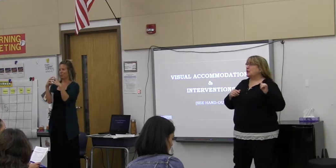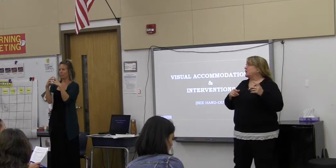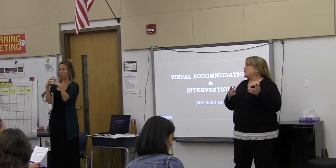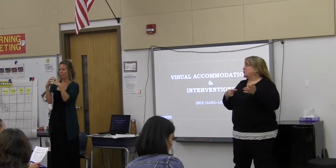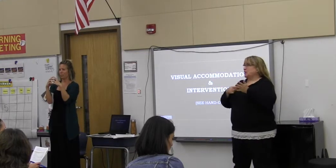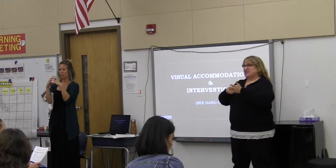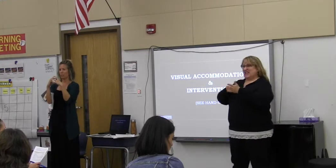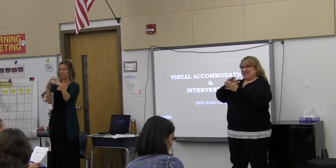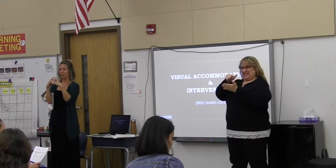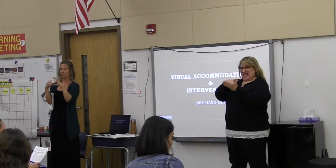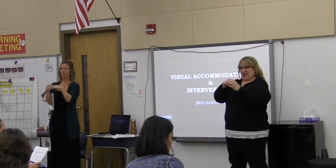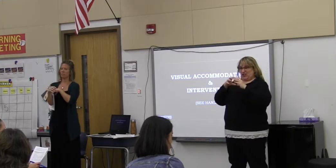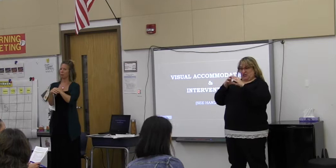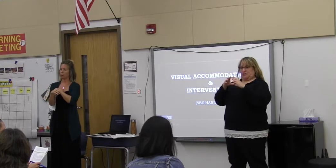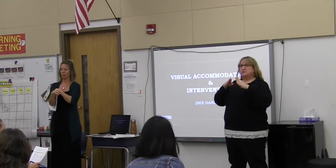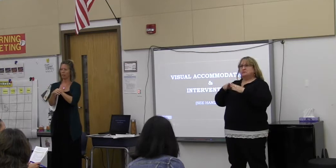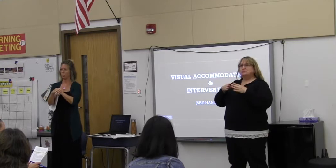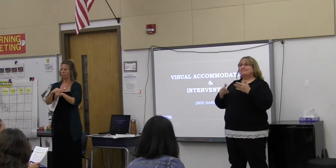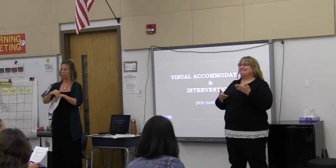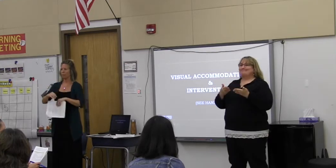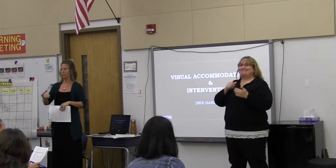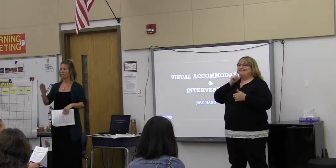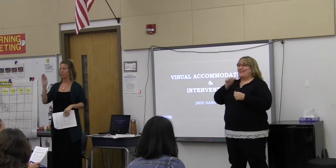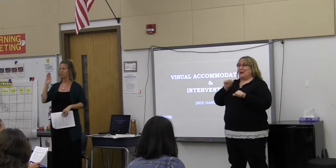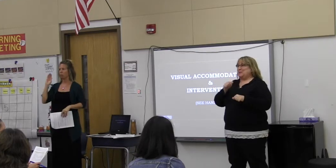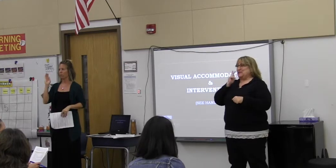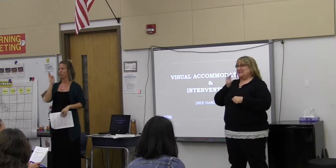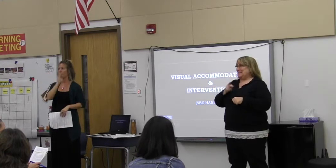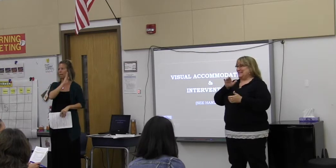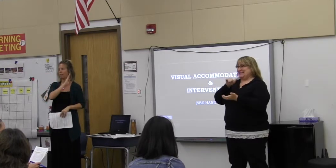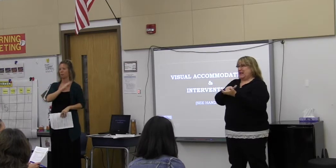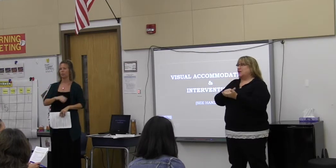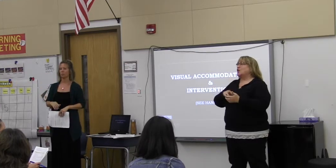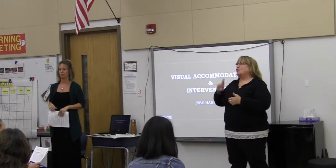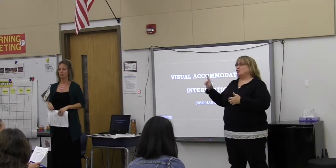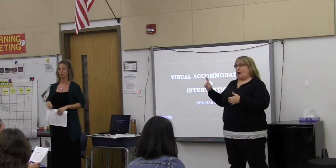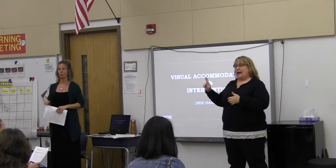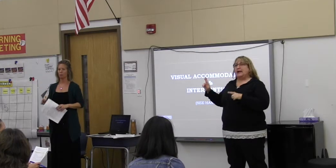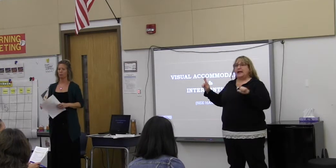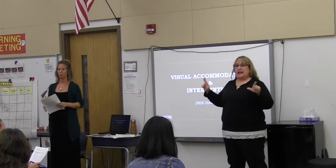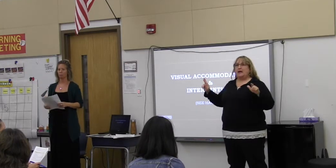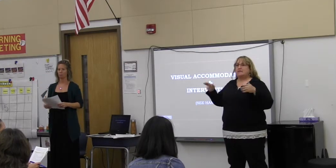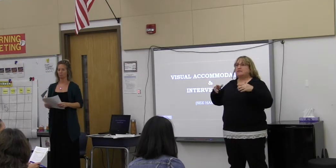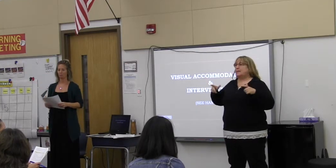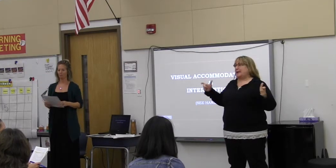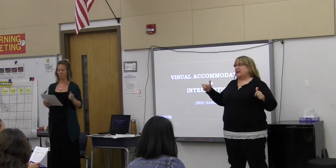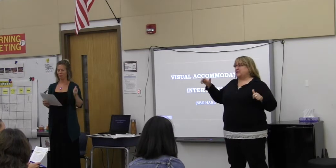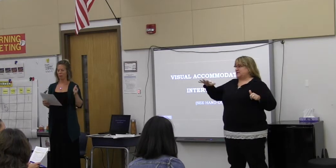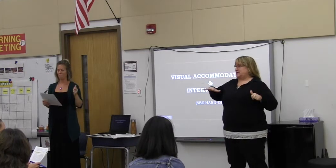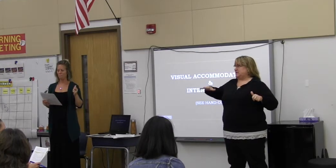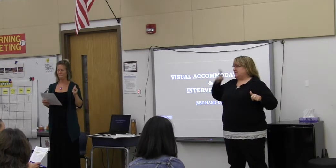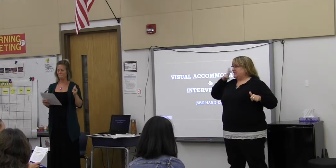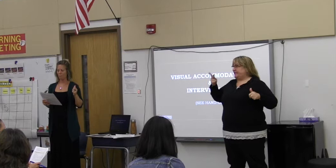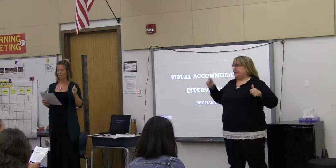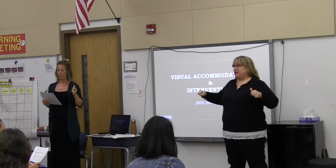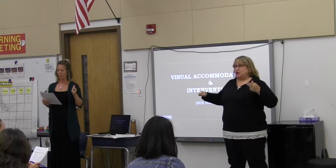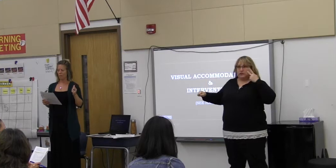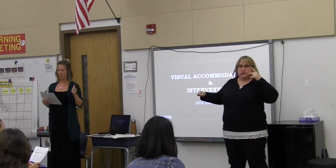right here in the center, he's probably not going to be able to see it. His right and left are his biggest field. Okay?